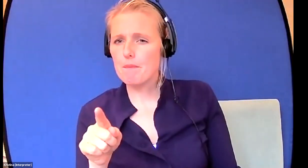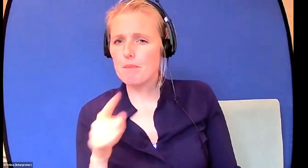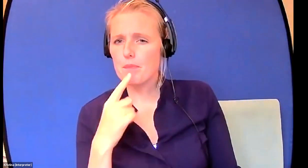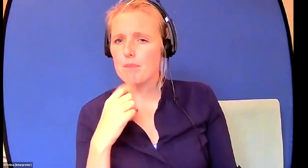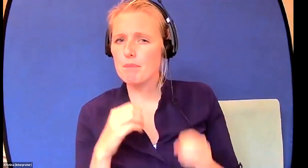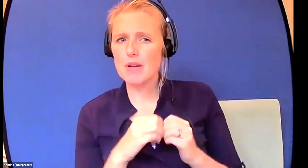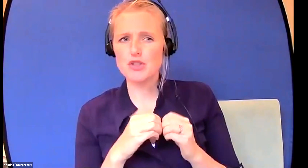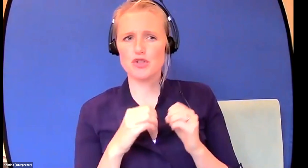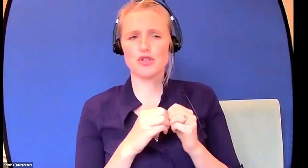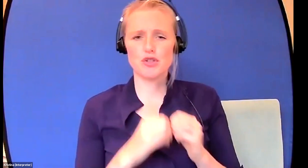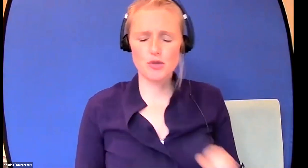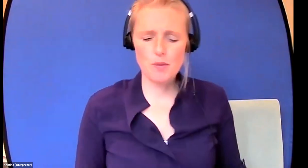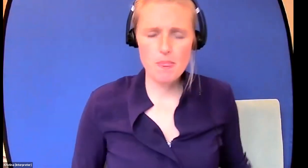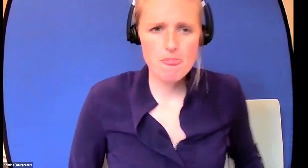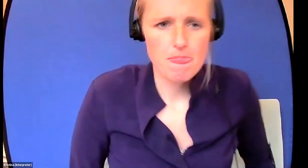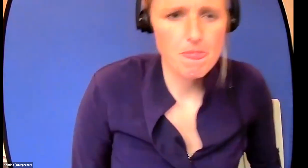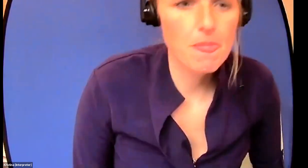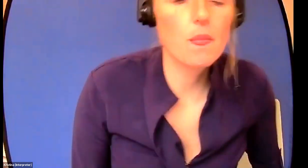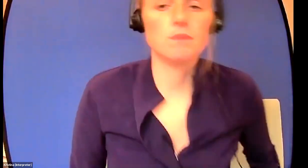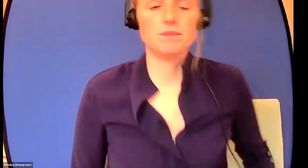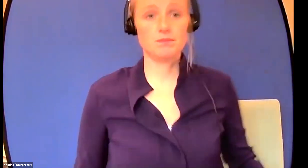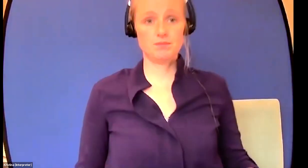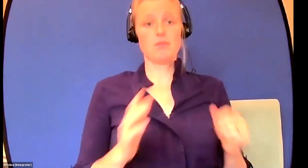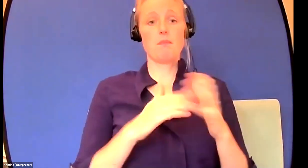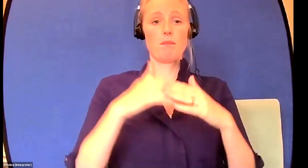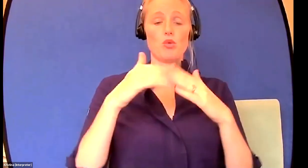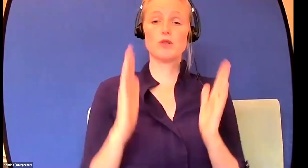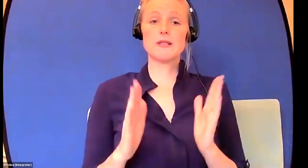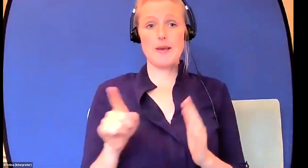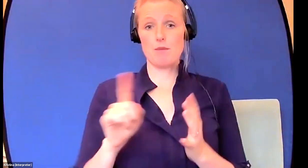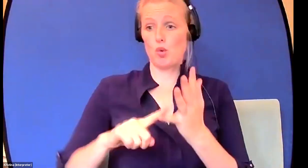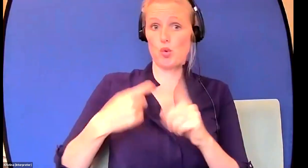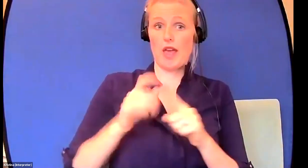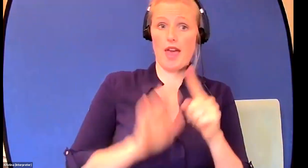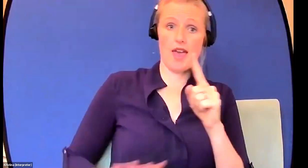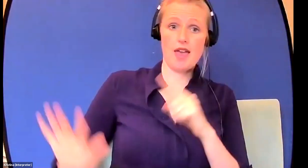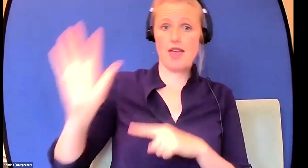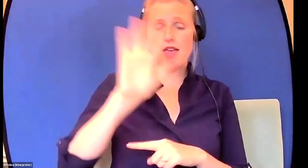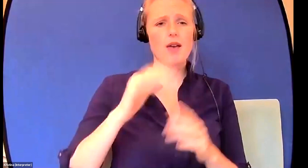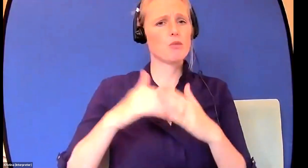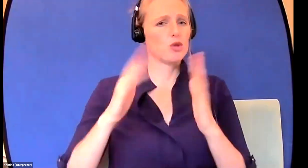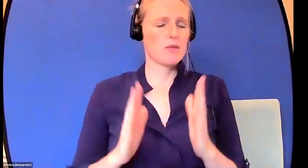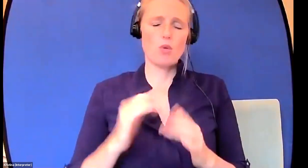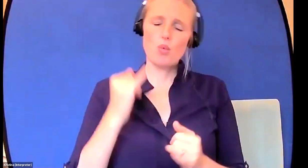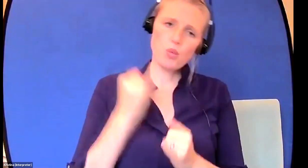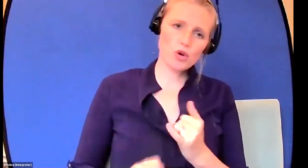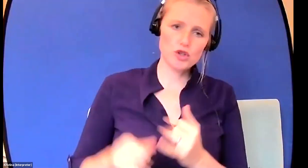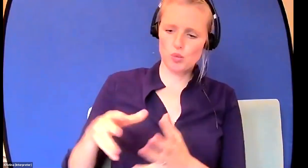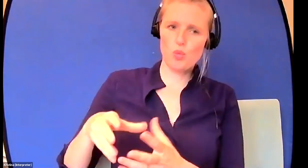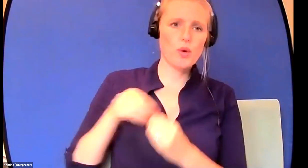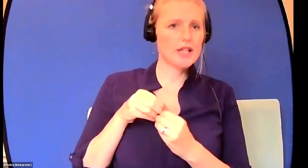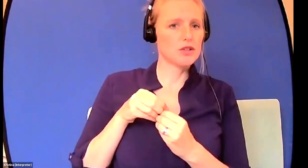which is the question I mentioned, the museum sector is certainly in the UK at least, is one of the lowest paying